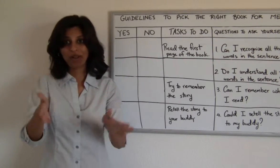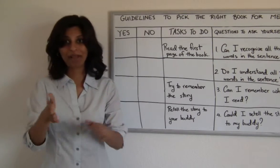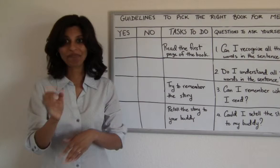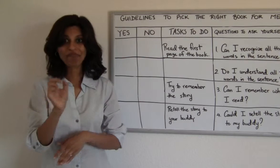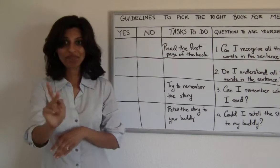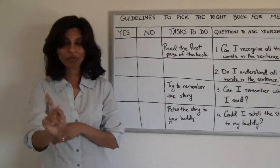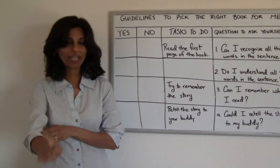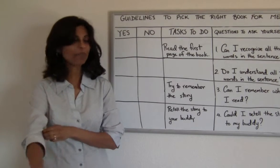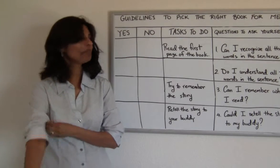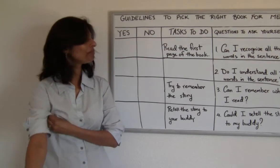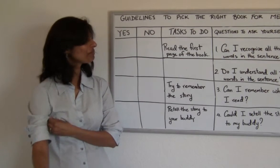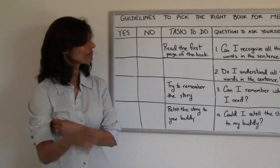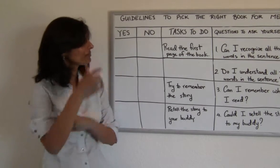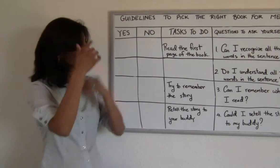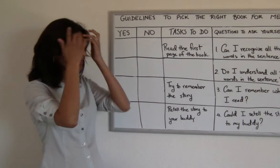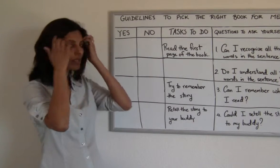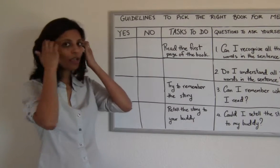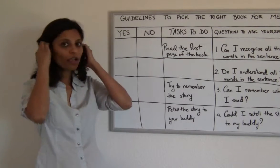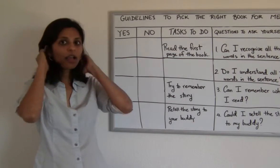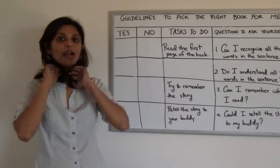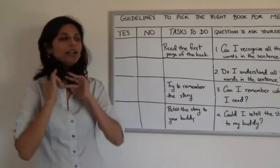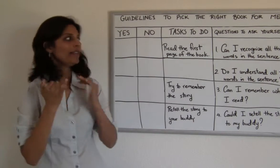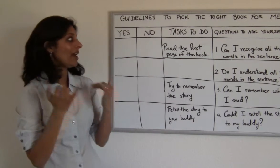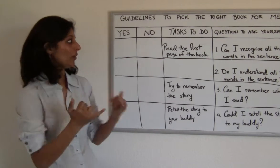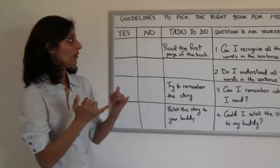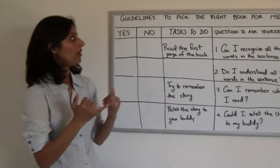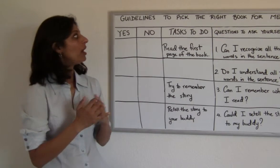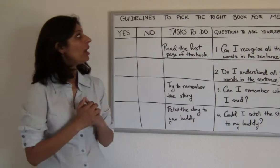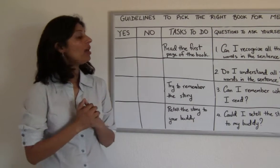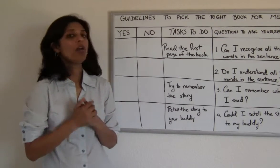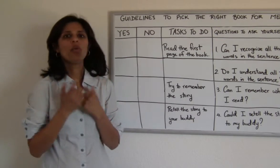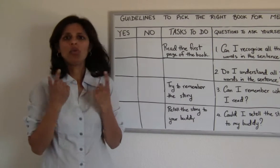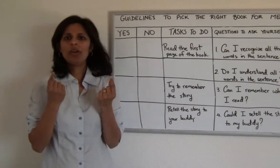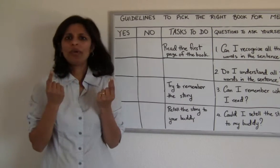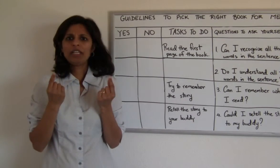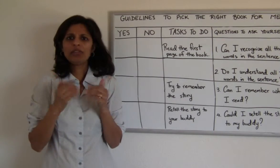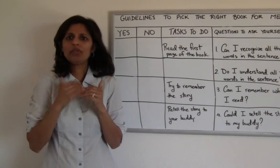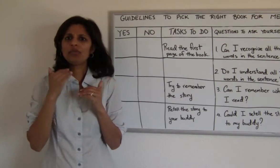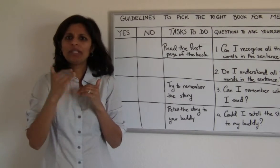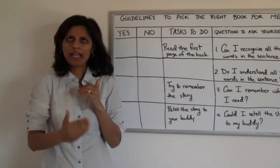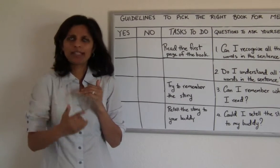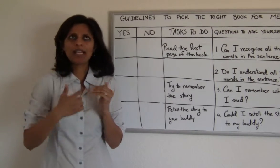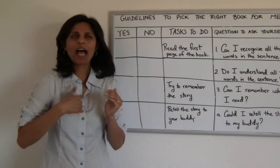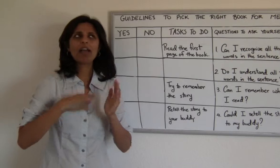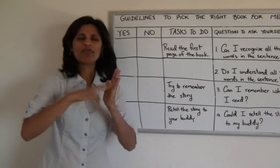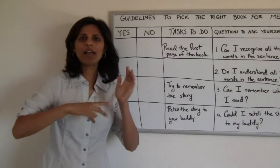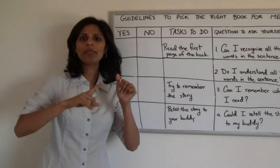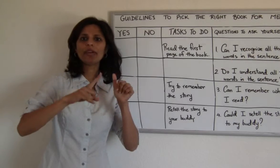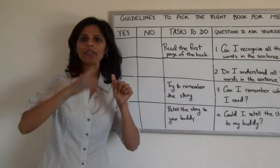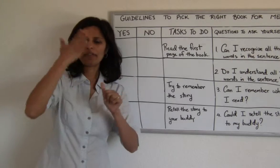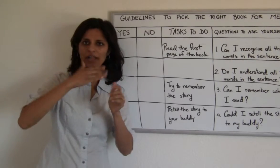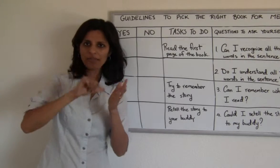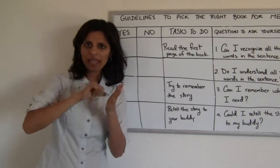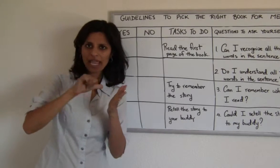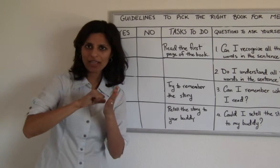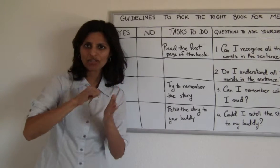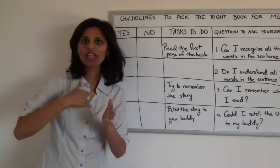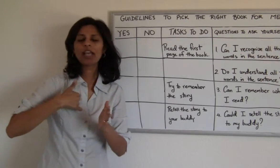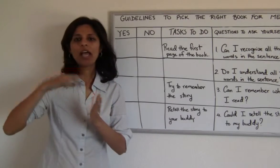way. Okay? Now, what do I need to do next? I read the front page,